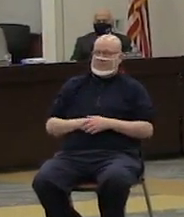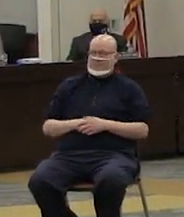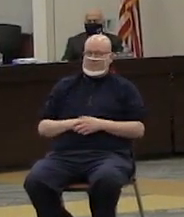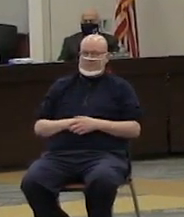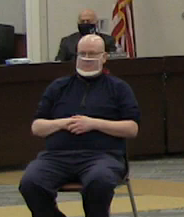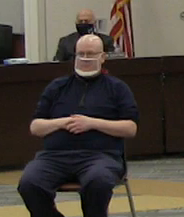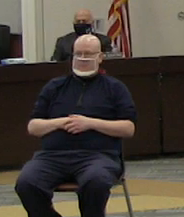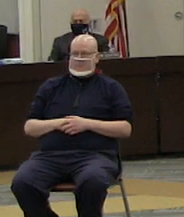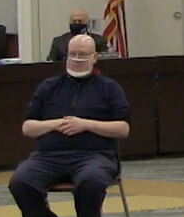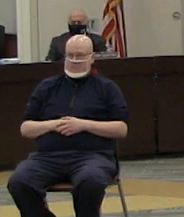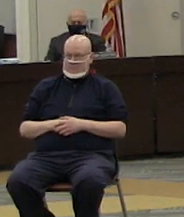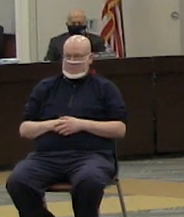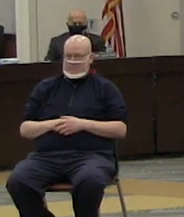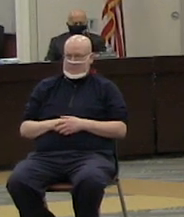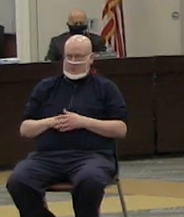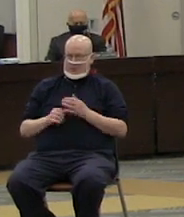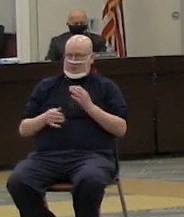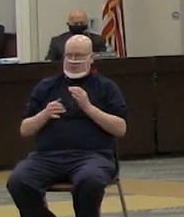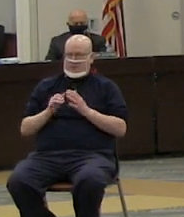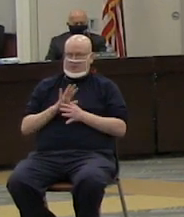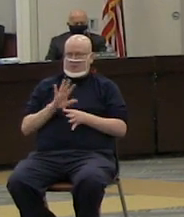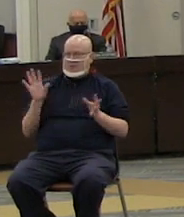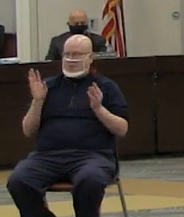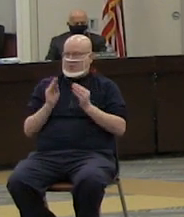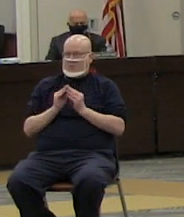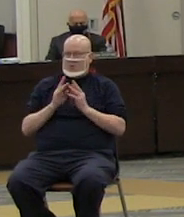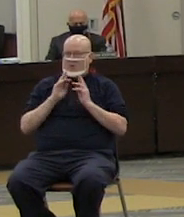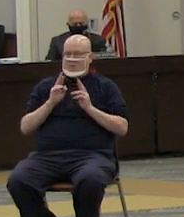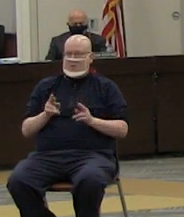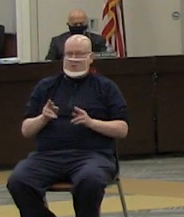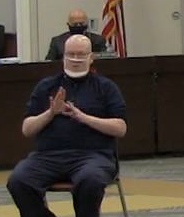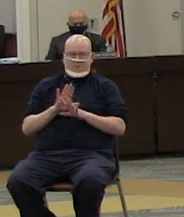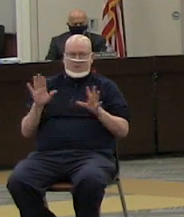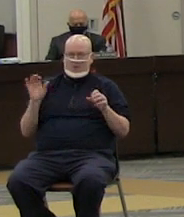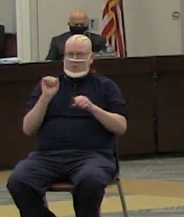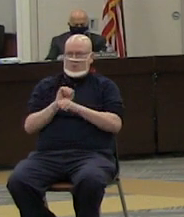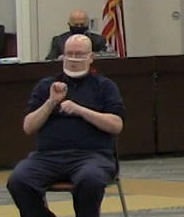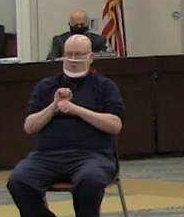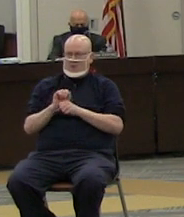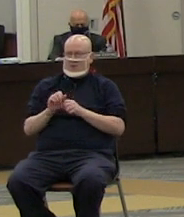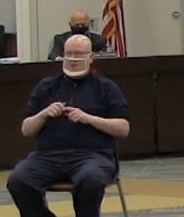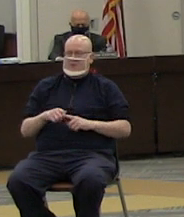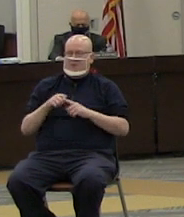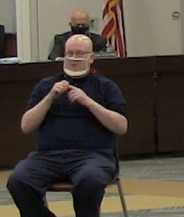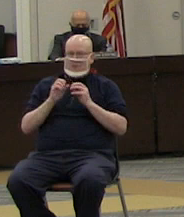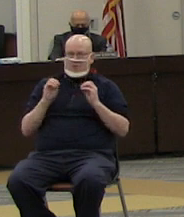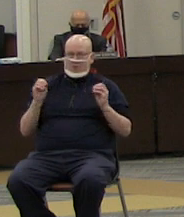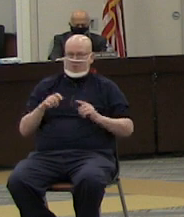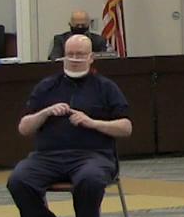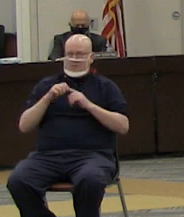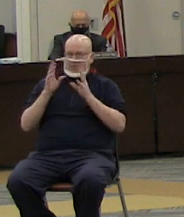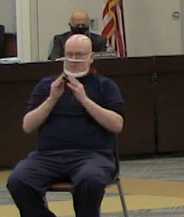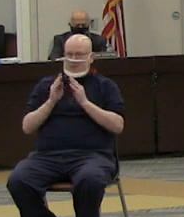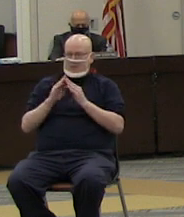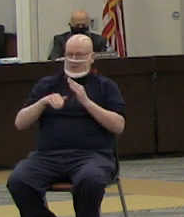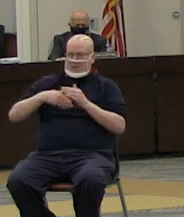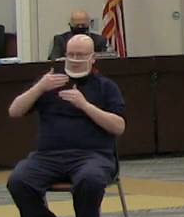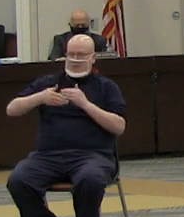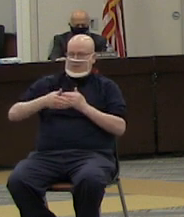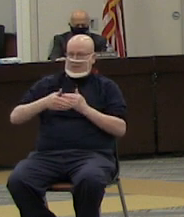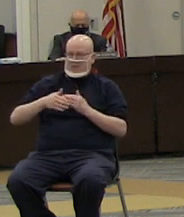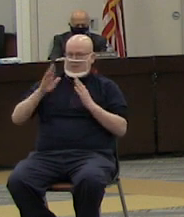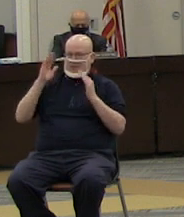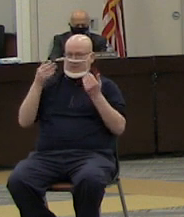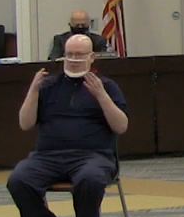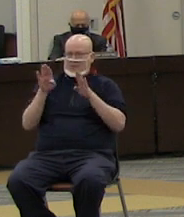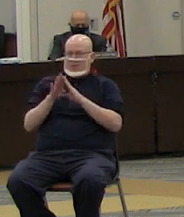Okay, we have no other reports tonight. We have no work session. We have no special meeting. So the next anticipated closed session